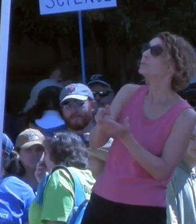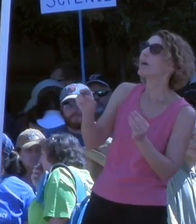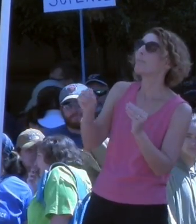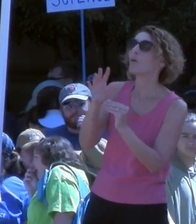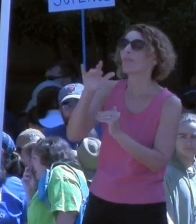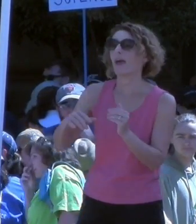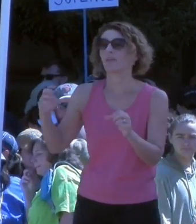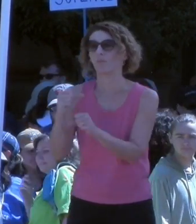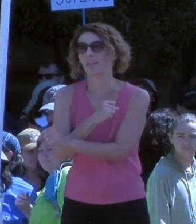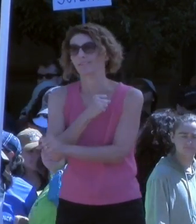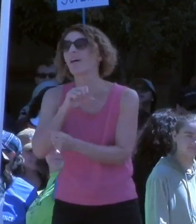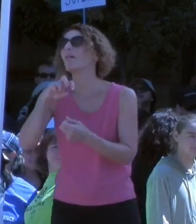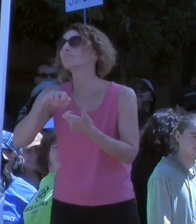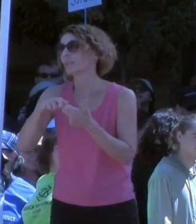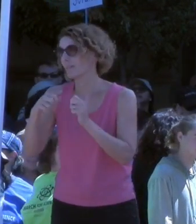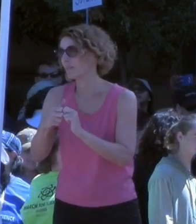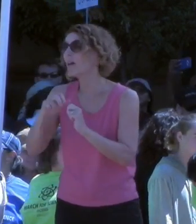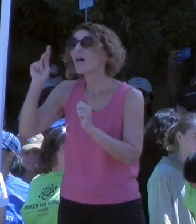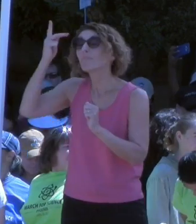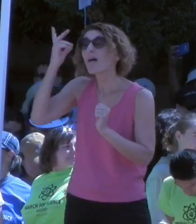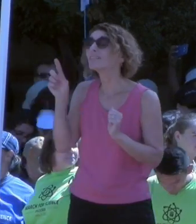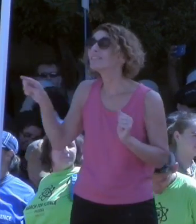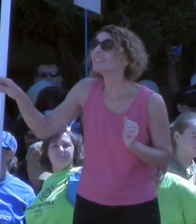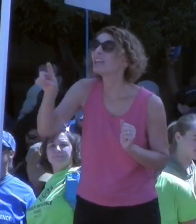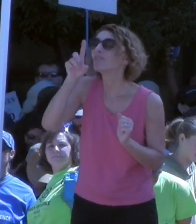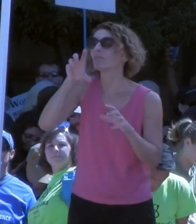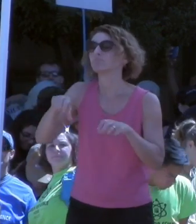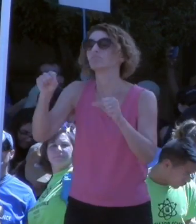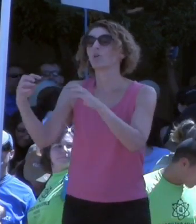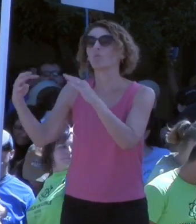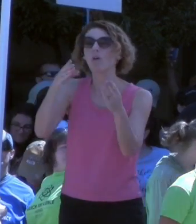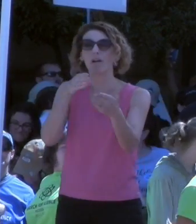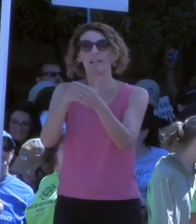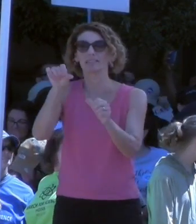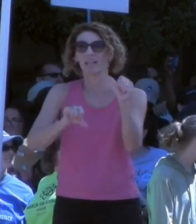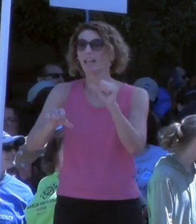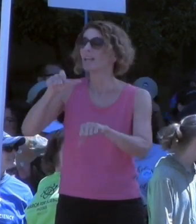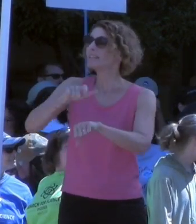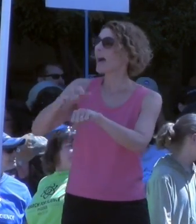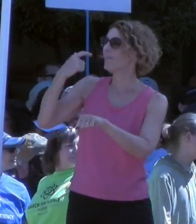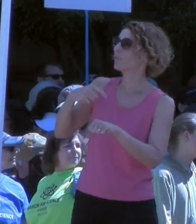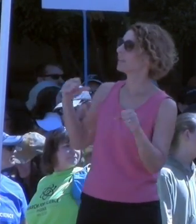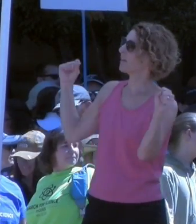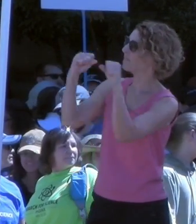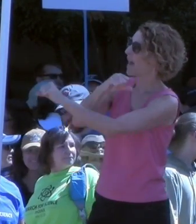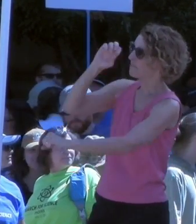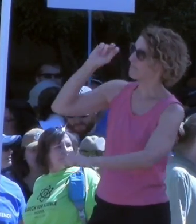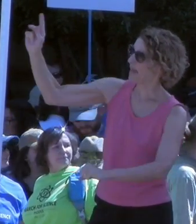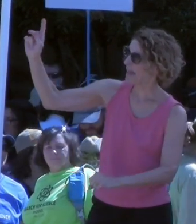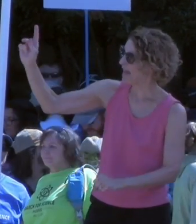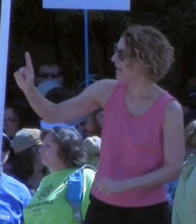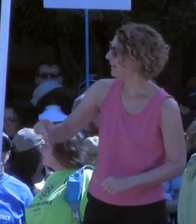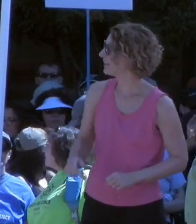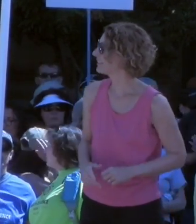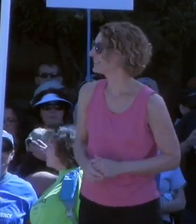problem. Politicians have waged war on science, and it is time for us to fight back.